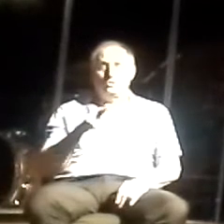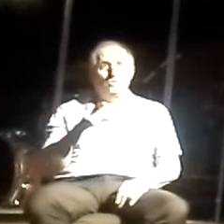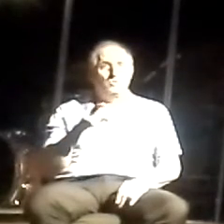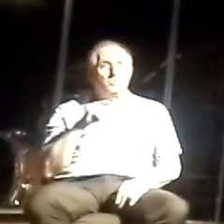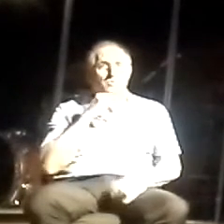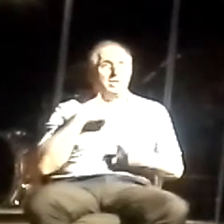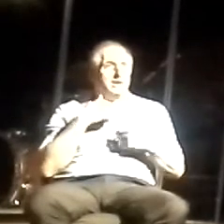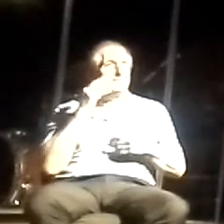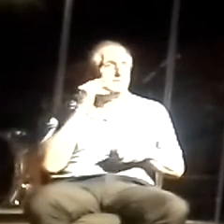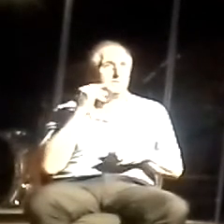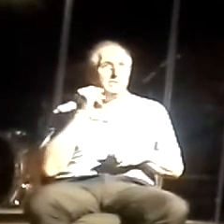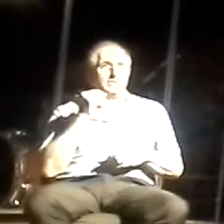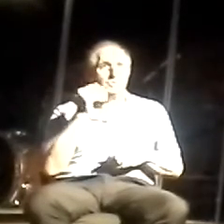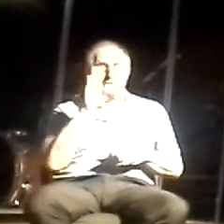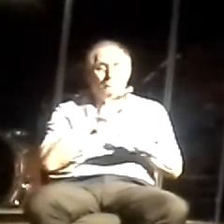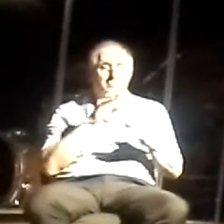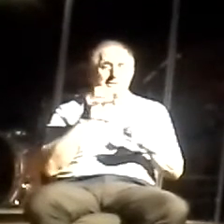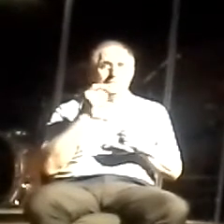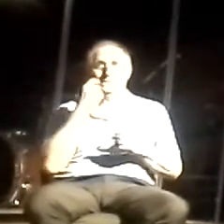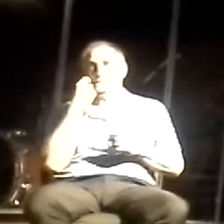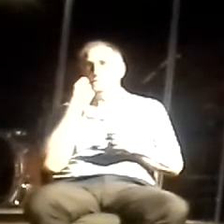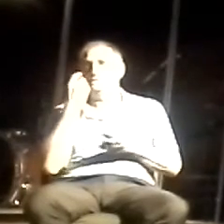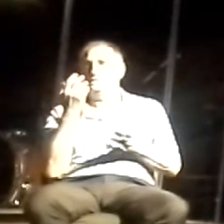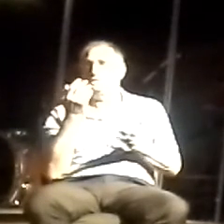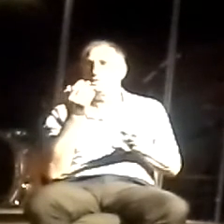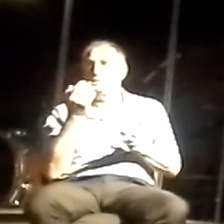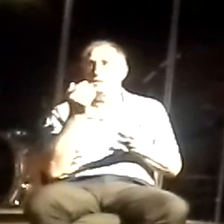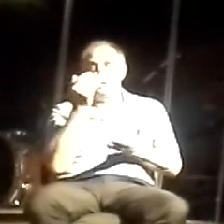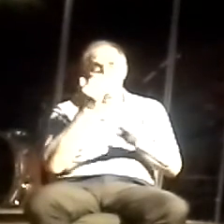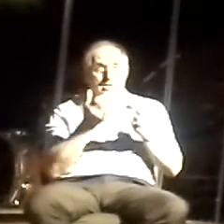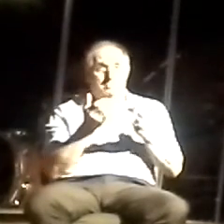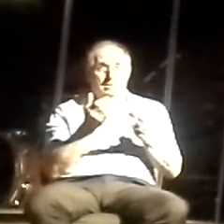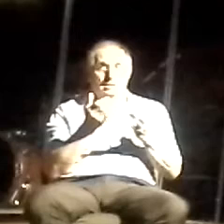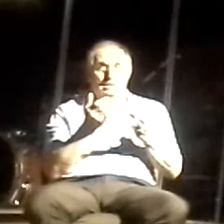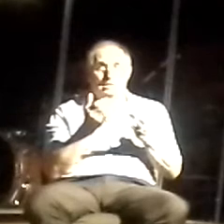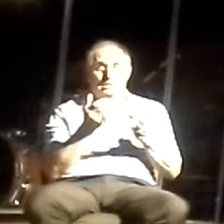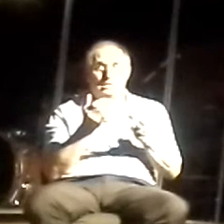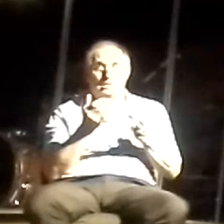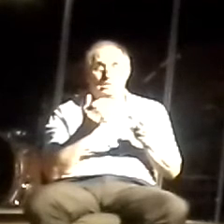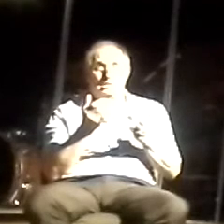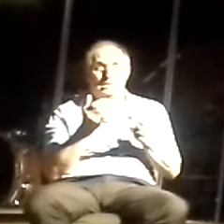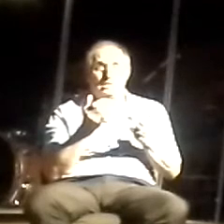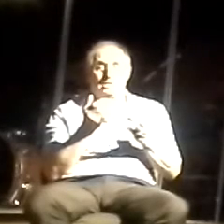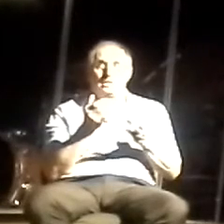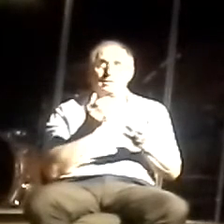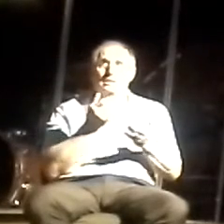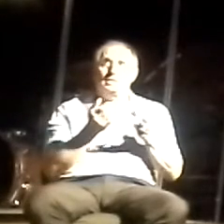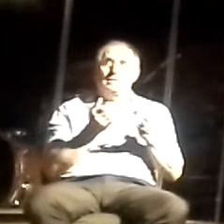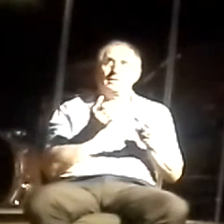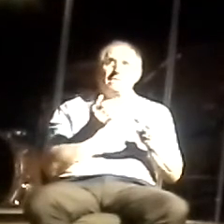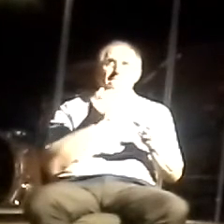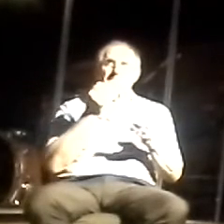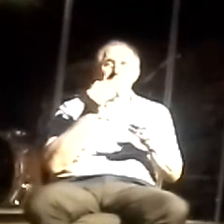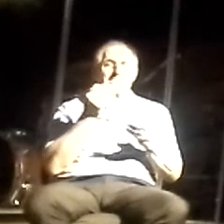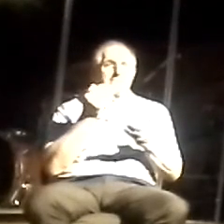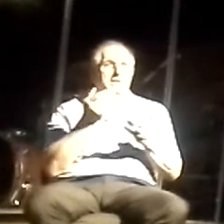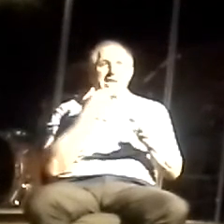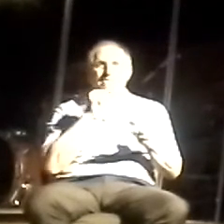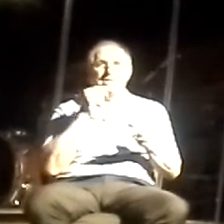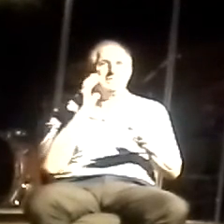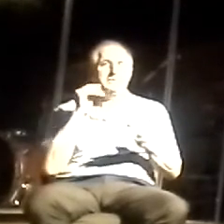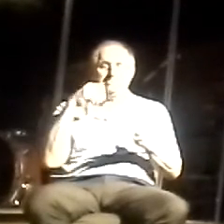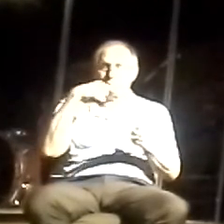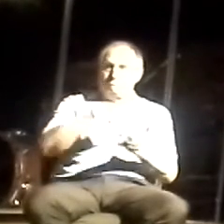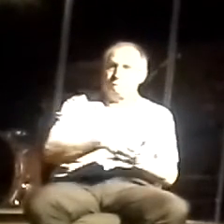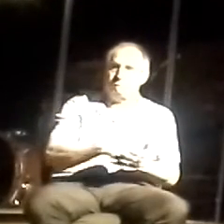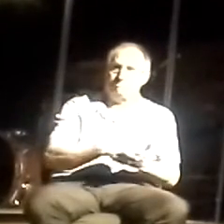lack experience. You've never been addicted. You may be now, but now it's just a fun high. You haven't faced the rock bottom of